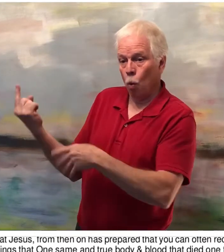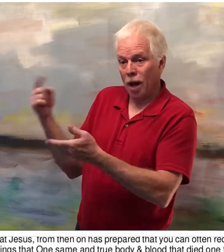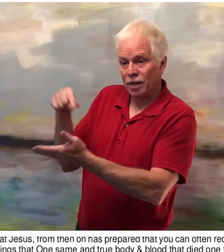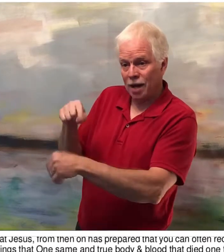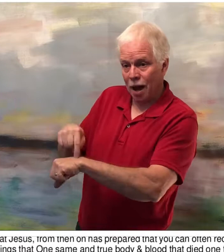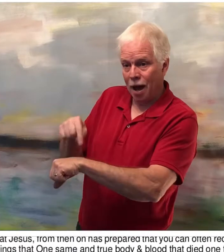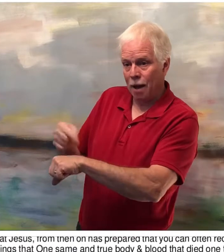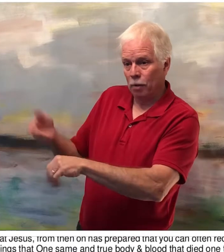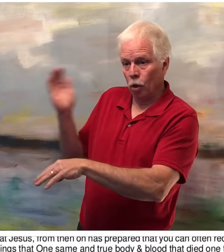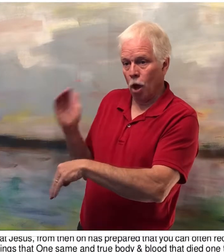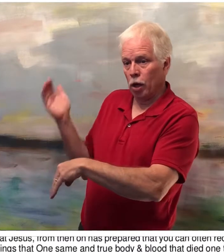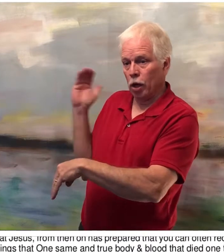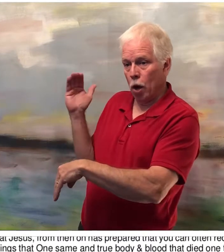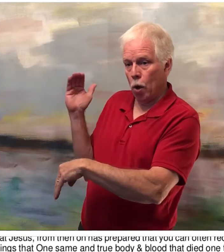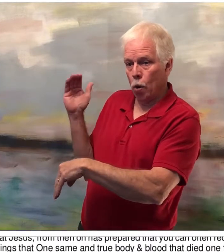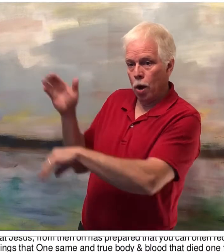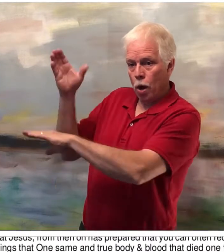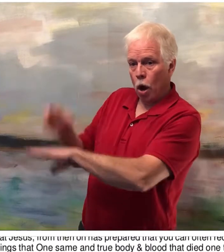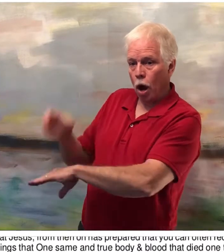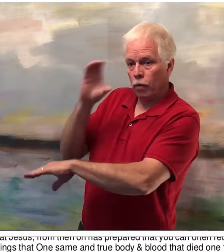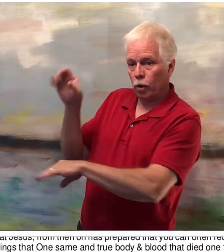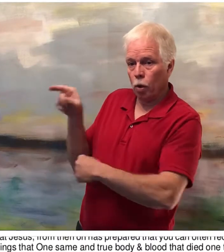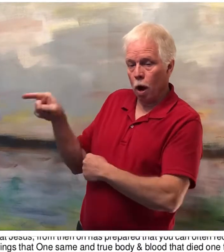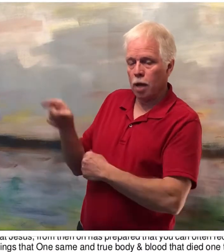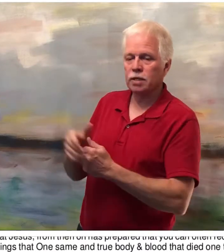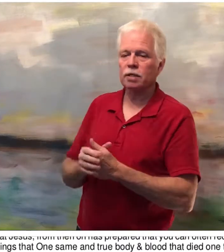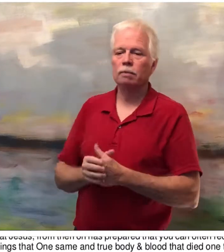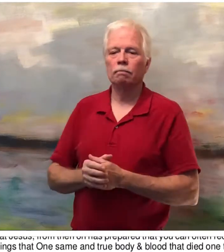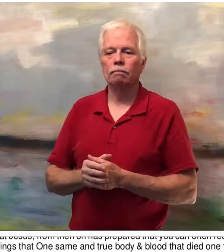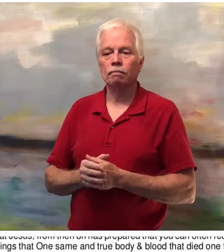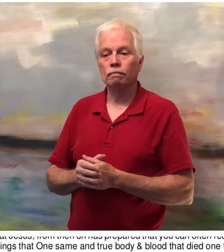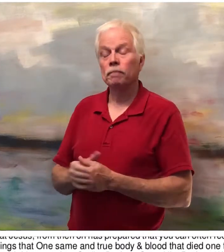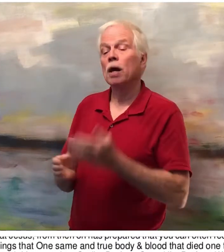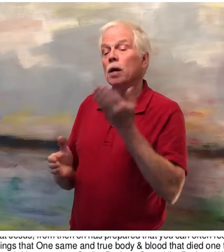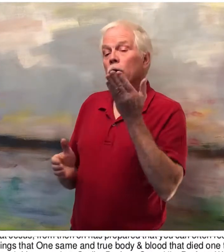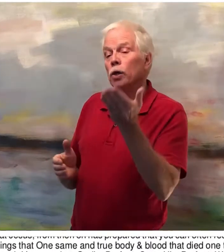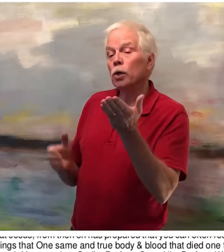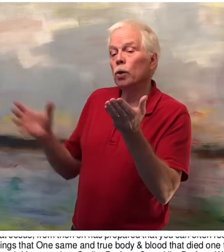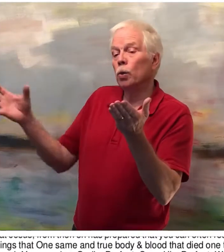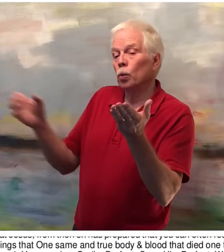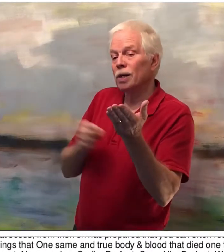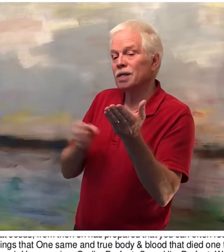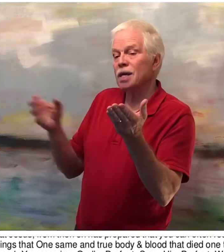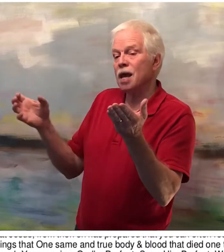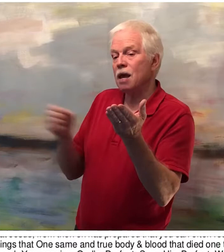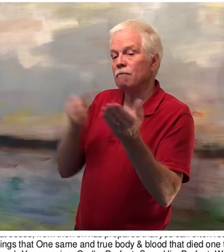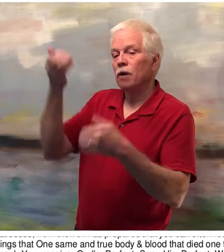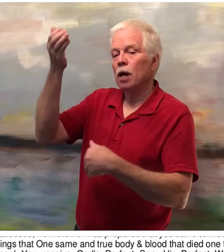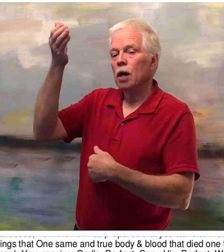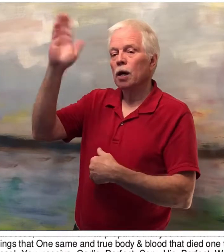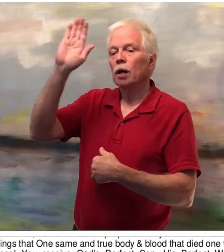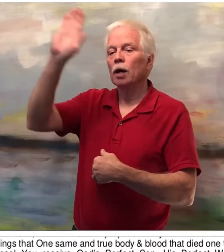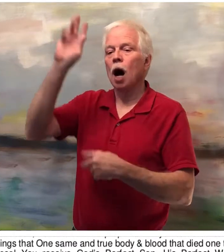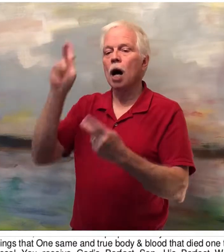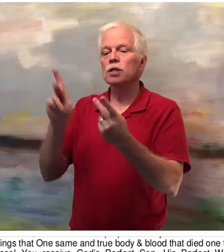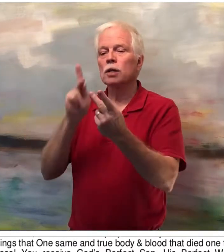one time long ago on the cross. You receive God's